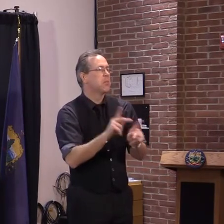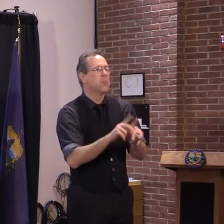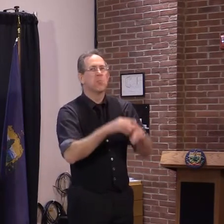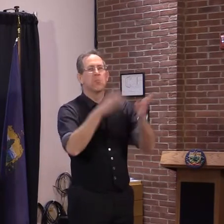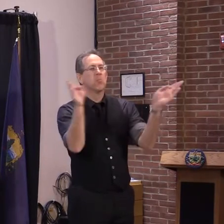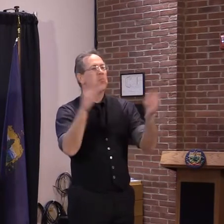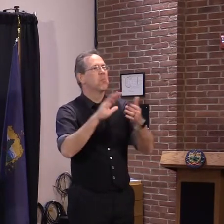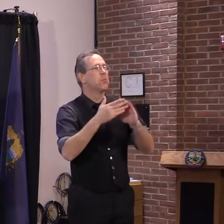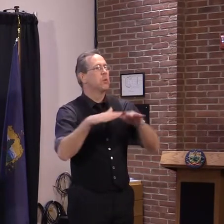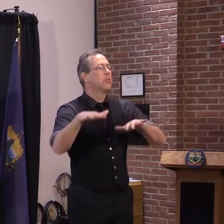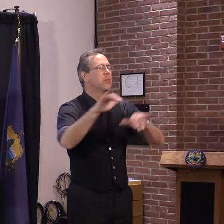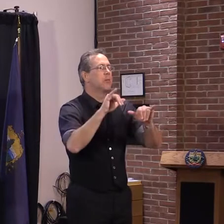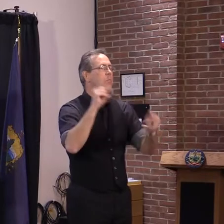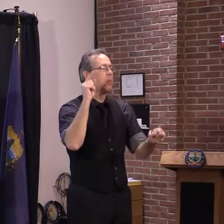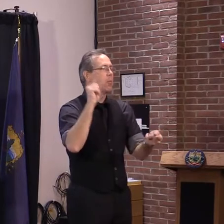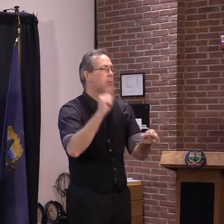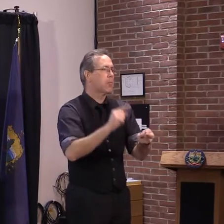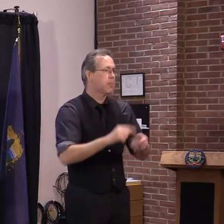Okay.